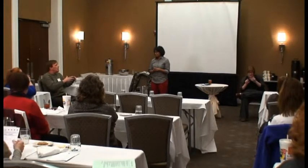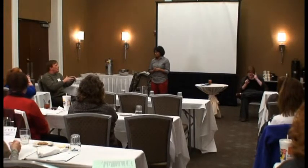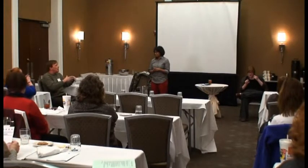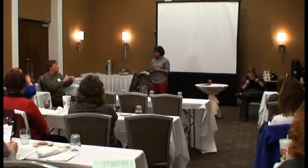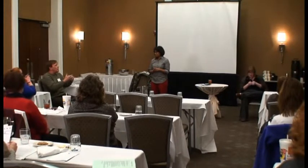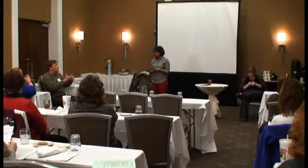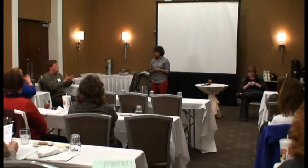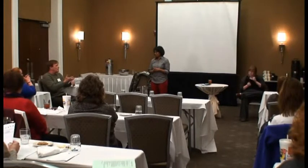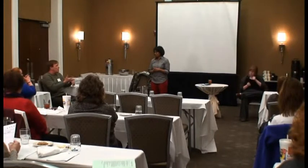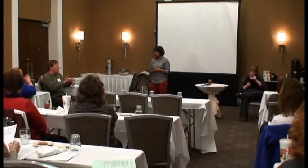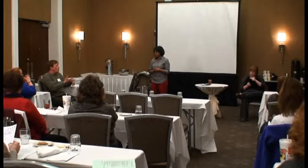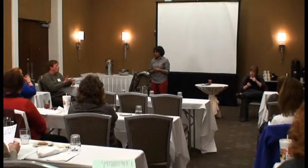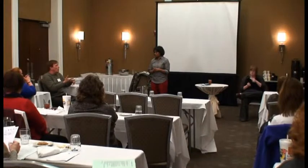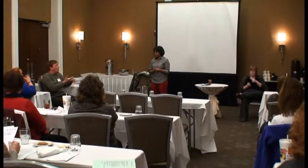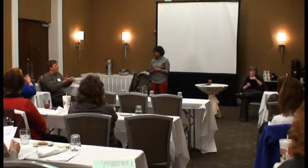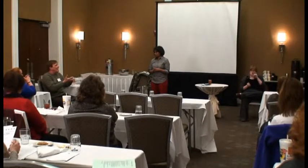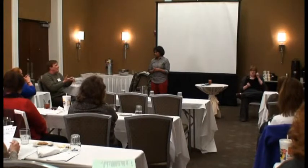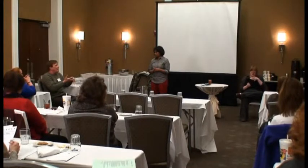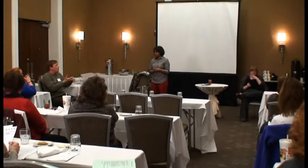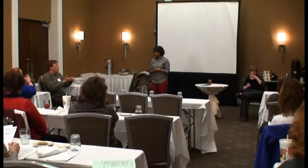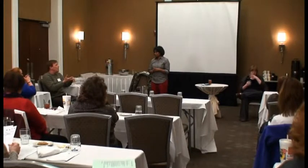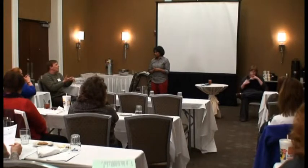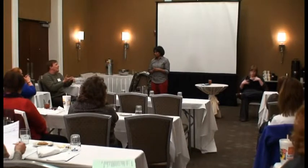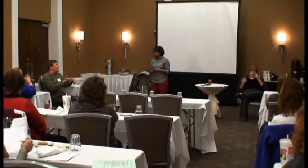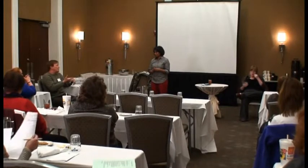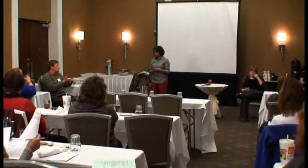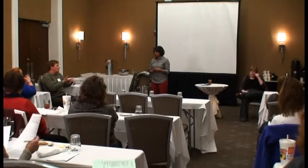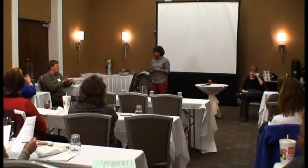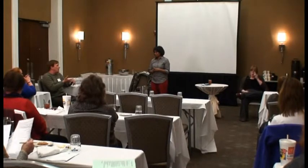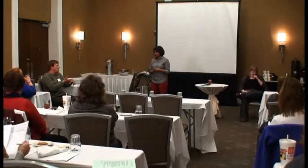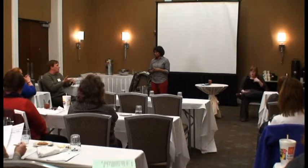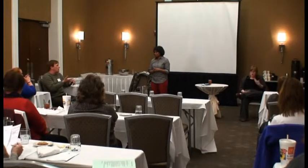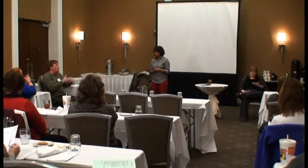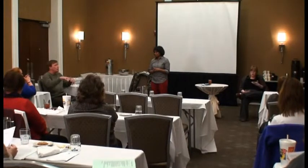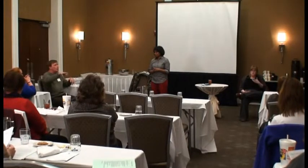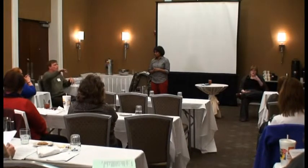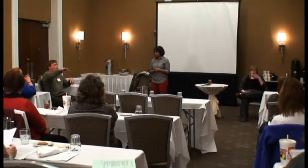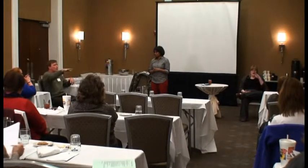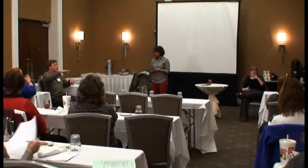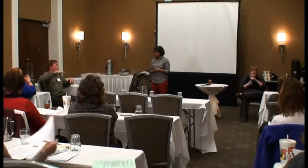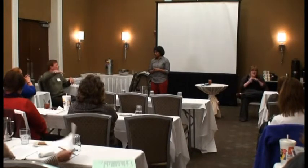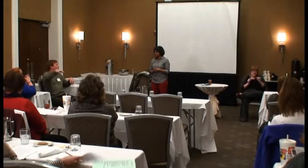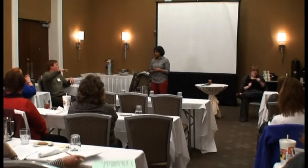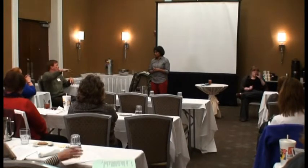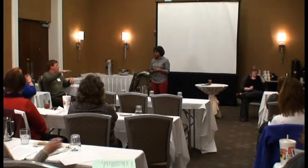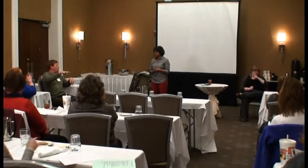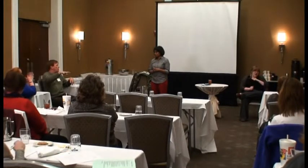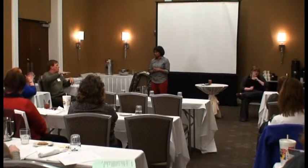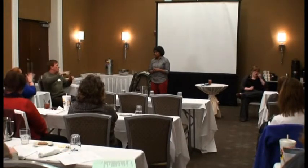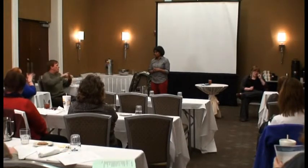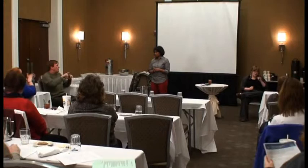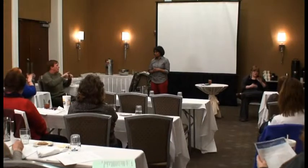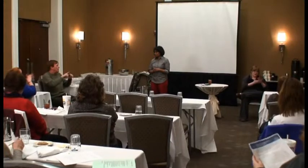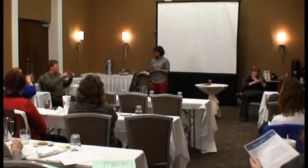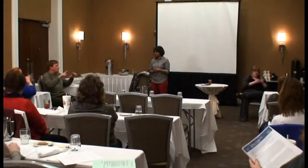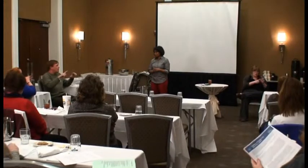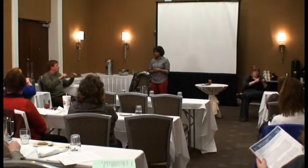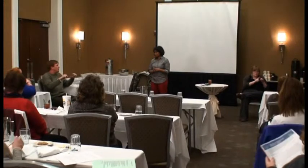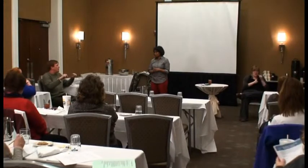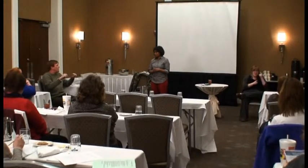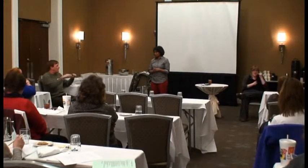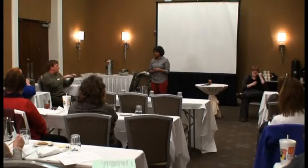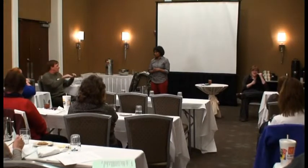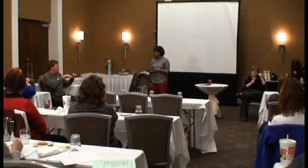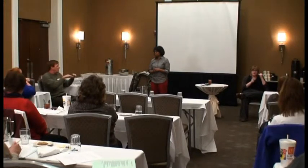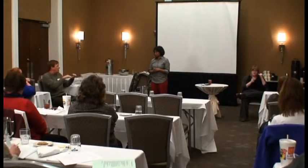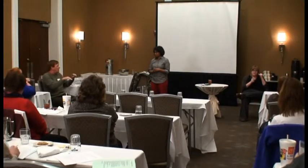say to the mother how's things at home, and you can guess what how things are at school, but if they don't send a note to you that tells with